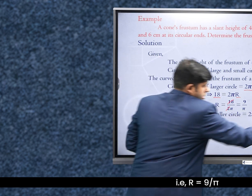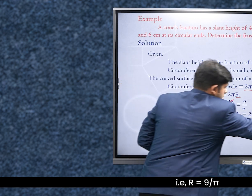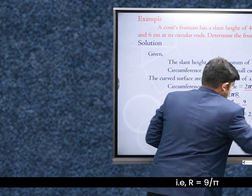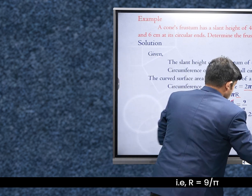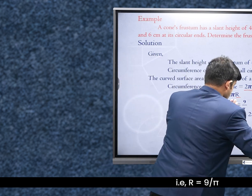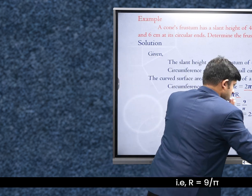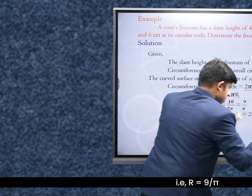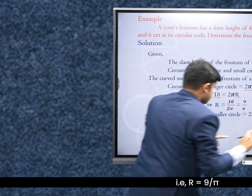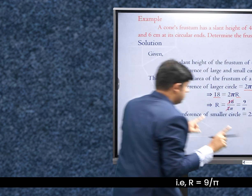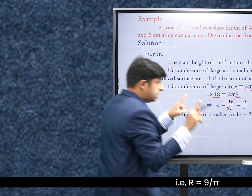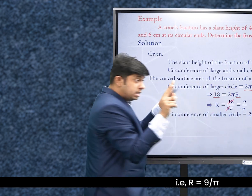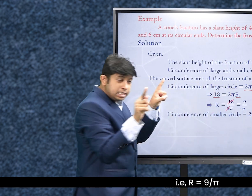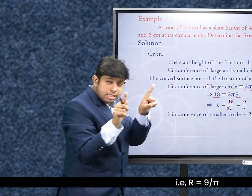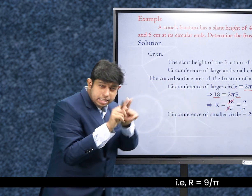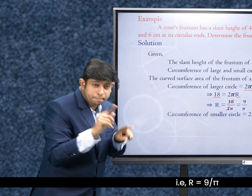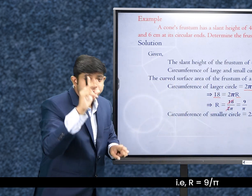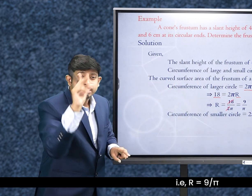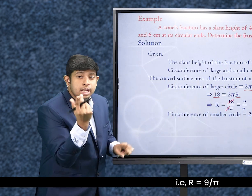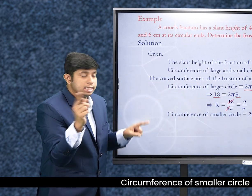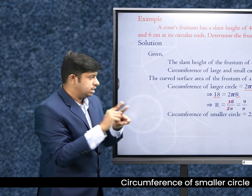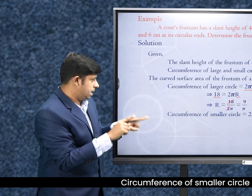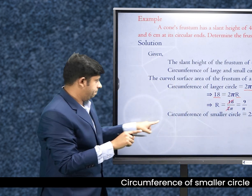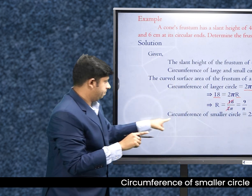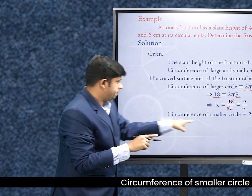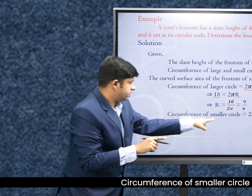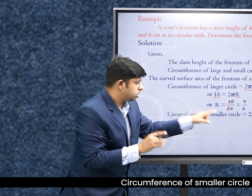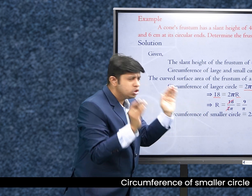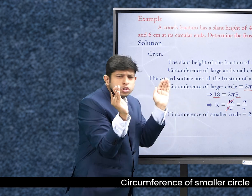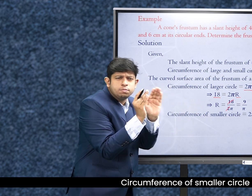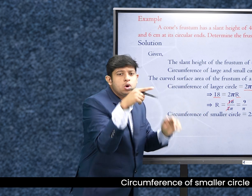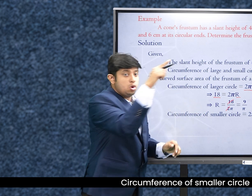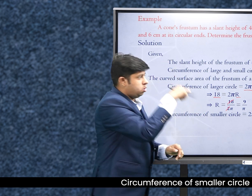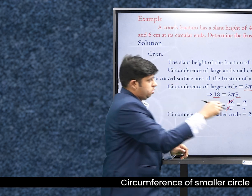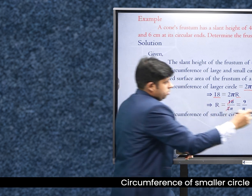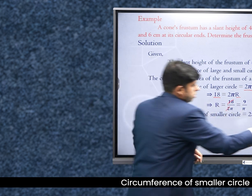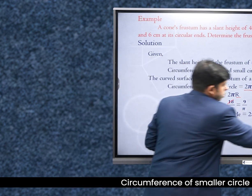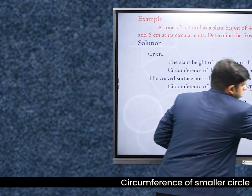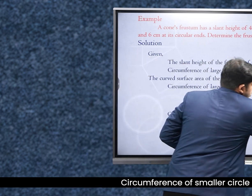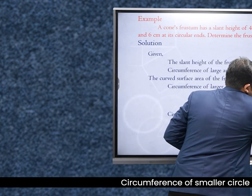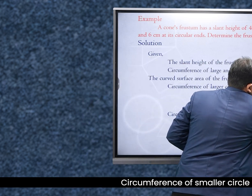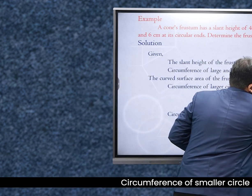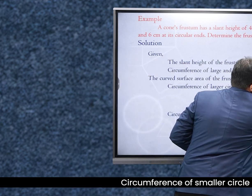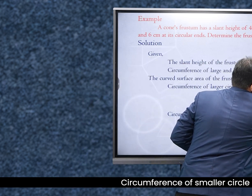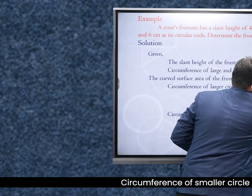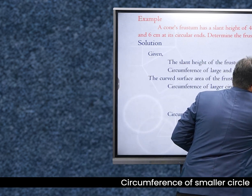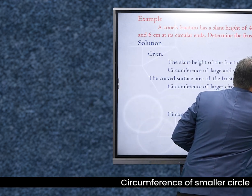That is equal to 9 by pi. Circumference of smaller circle is equal to 2 pi r.